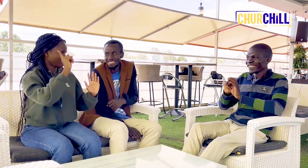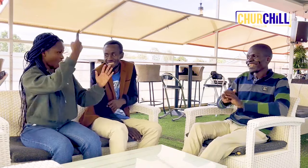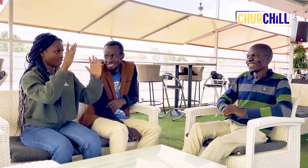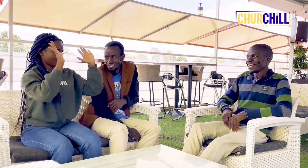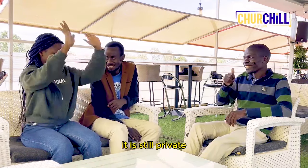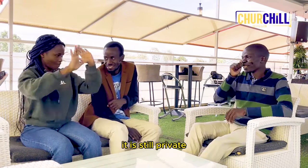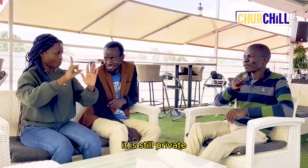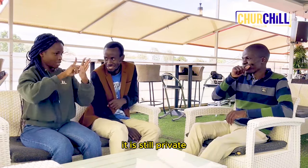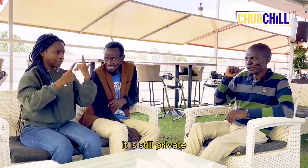It is still private.